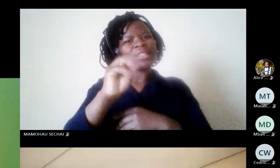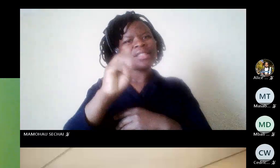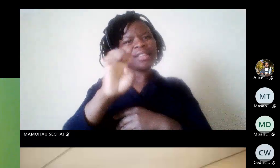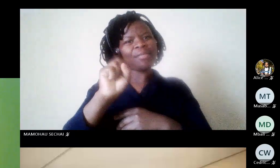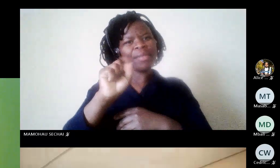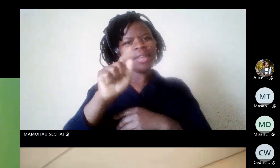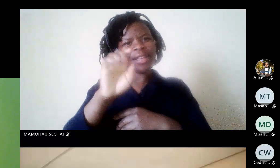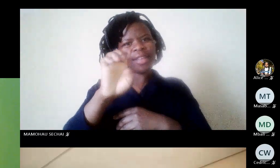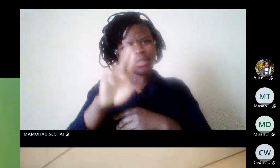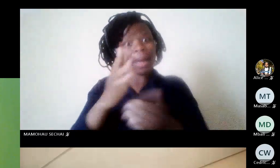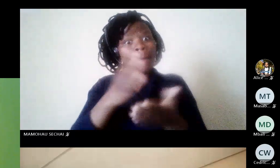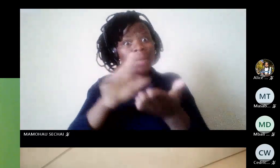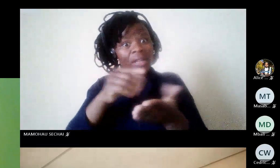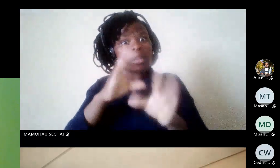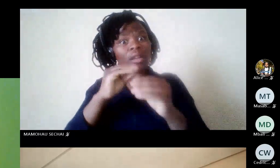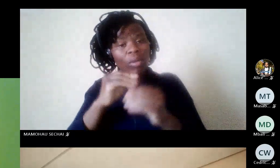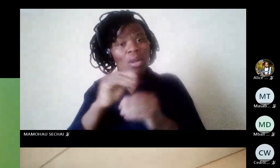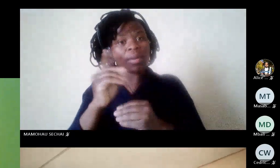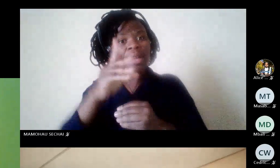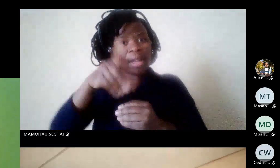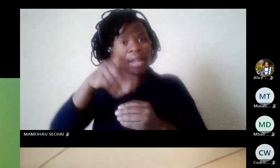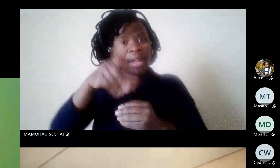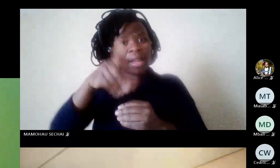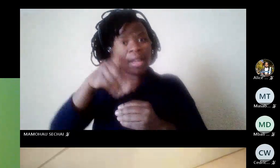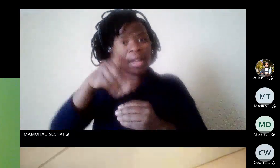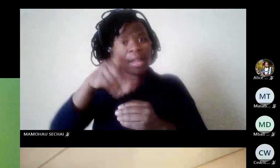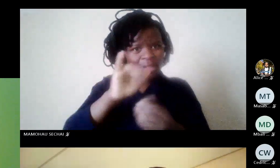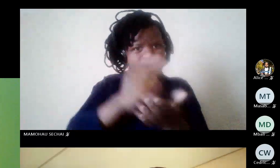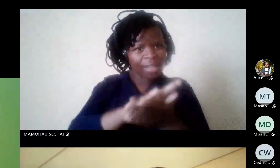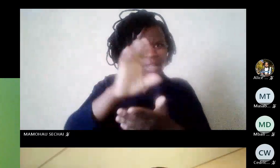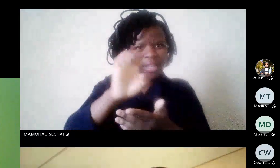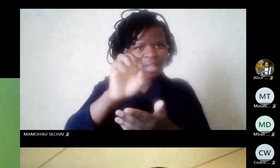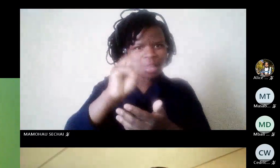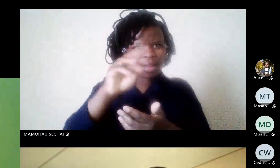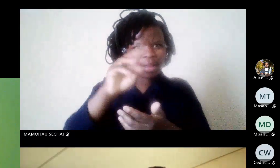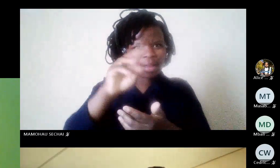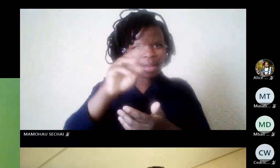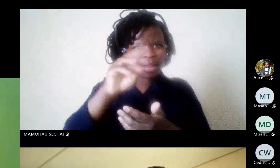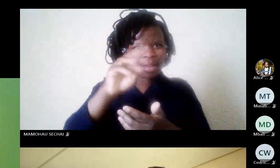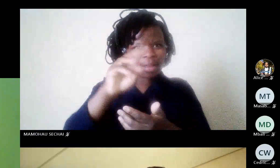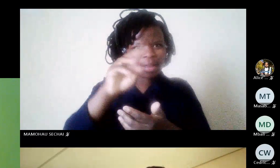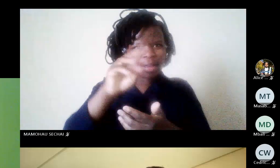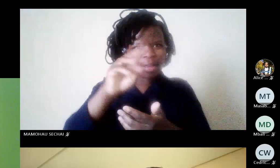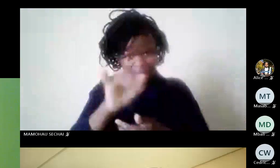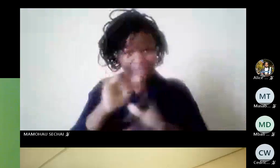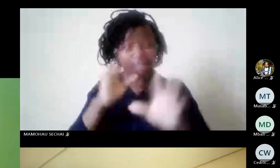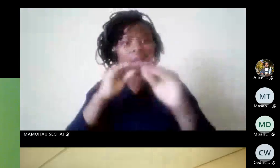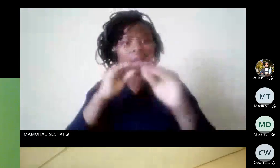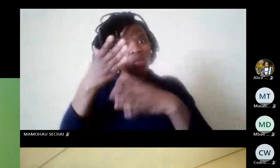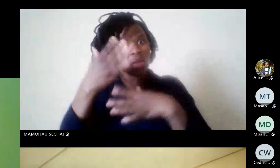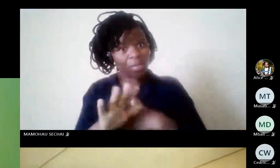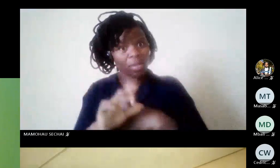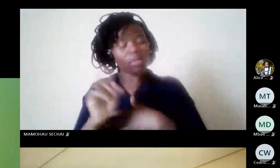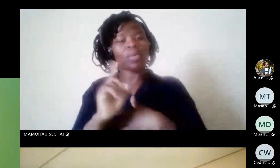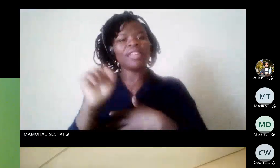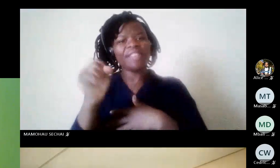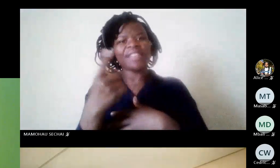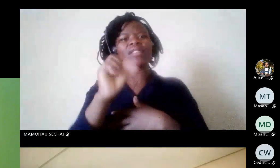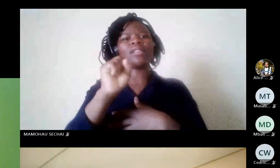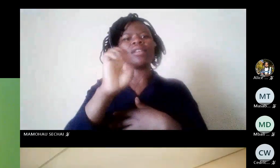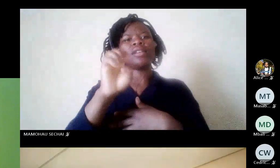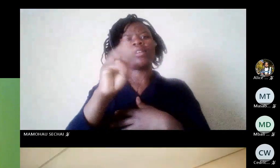and empathy, that's one of the things they covered in first semester, which is unconscious motivations. What the